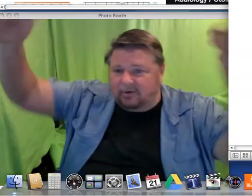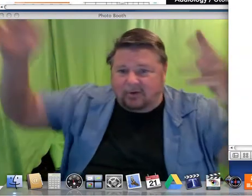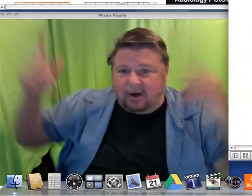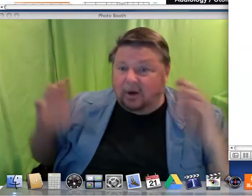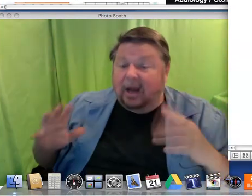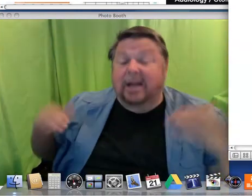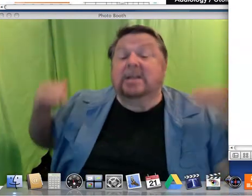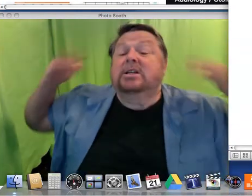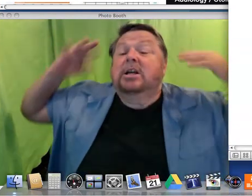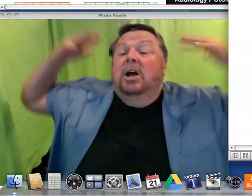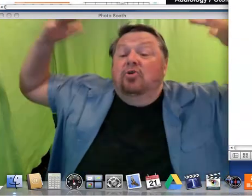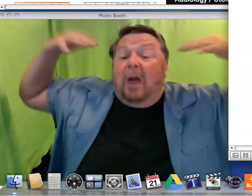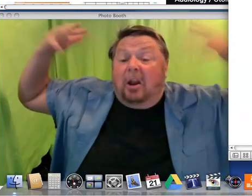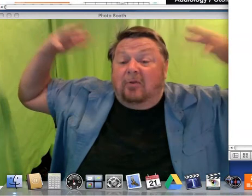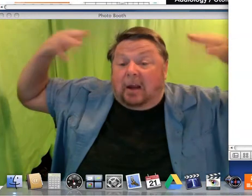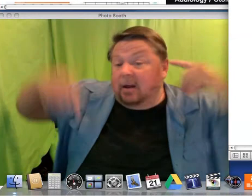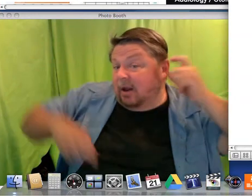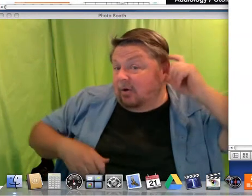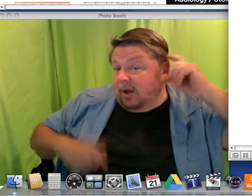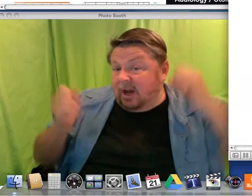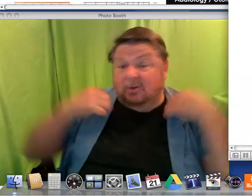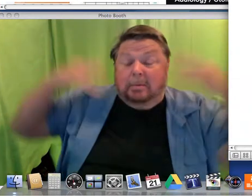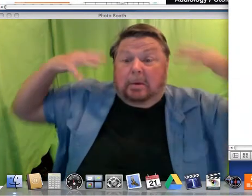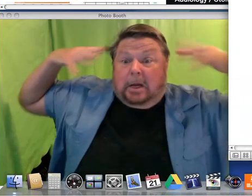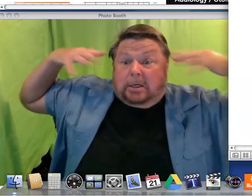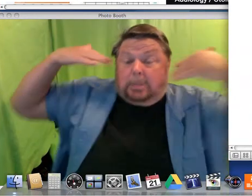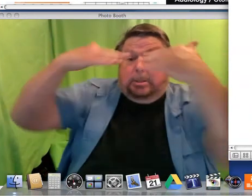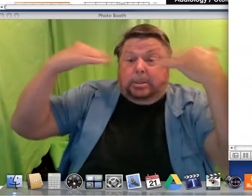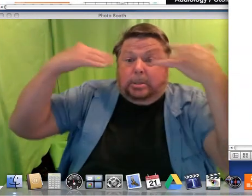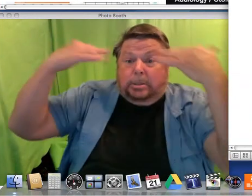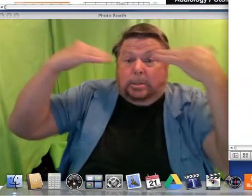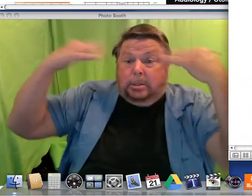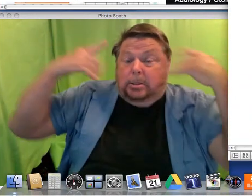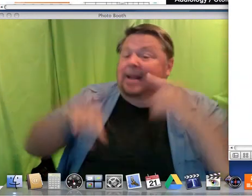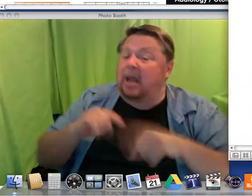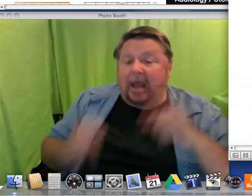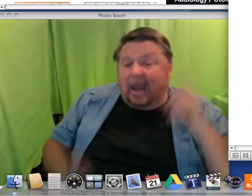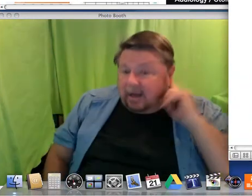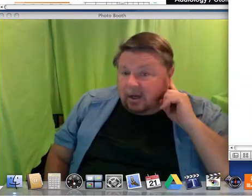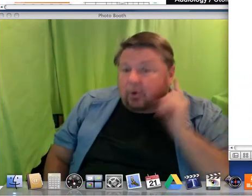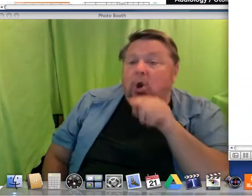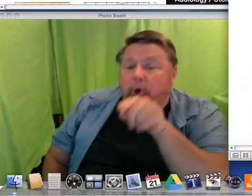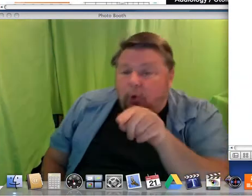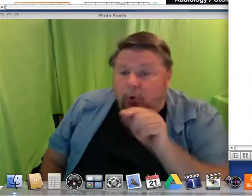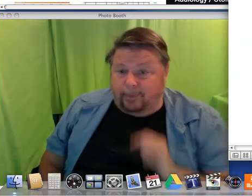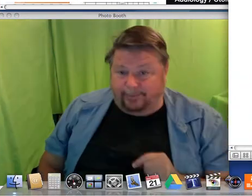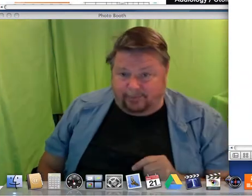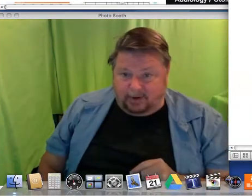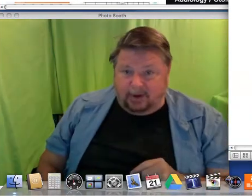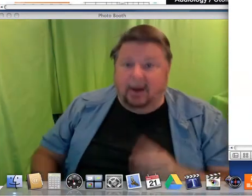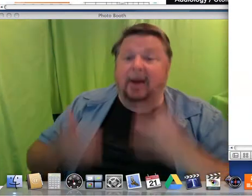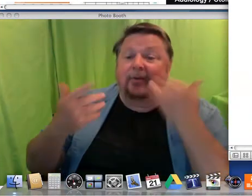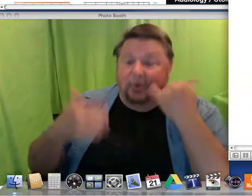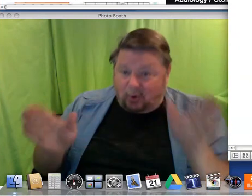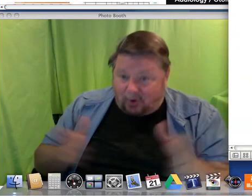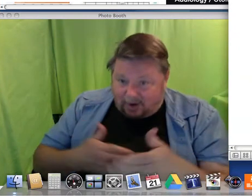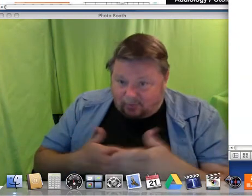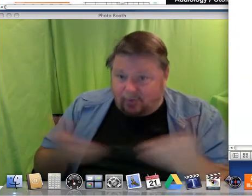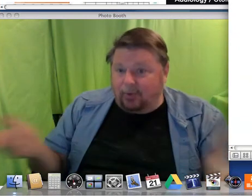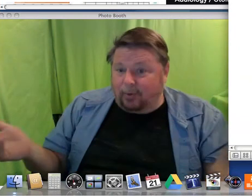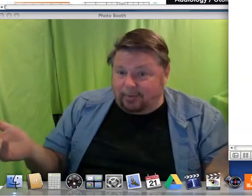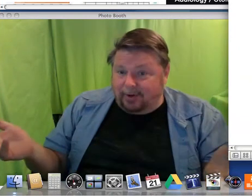and chatter is elevated. The hearing aid just makes it, and they can't hear you. And if you're in a